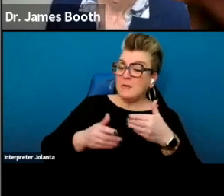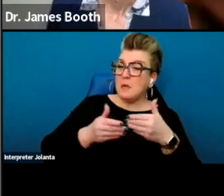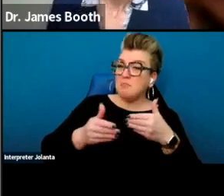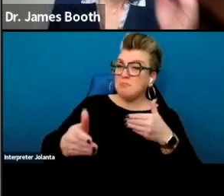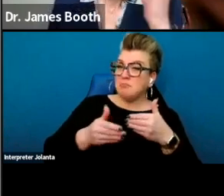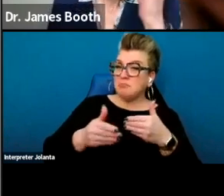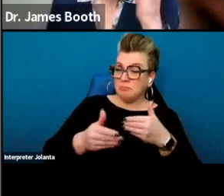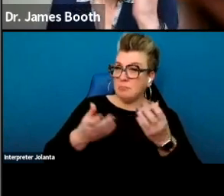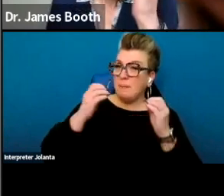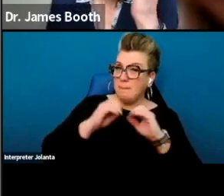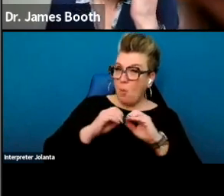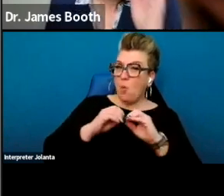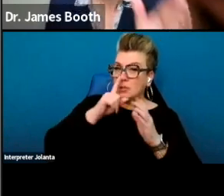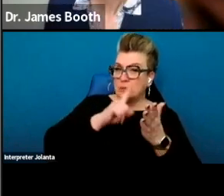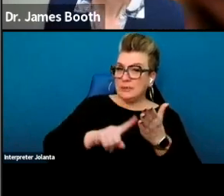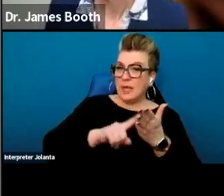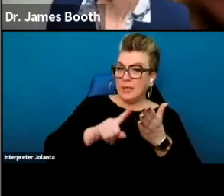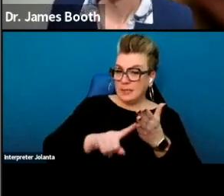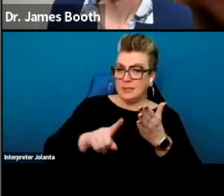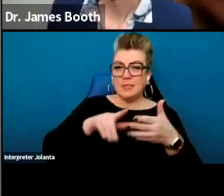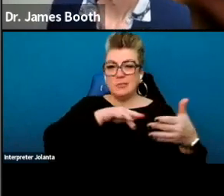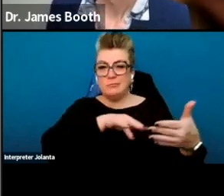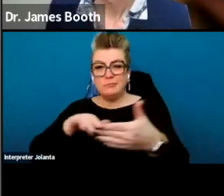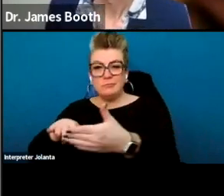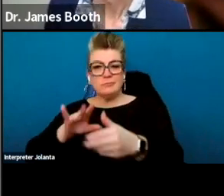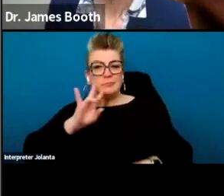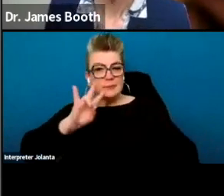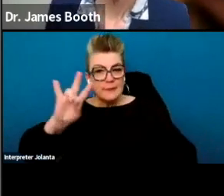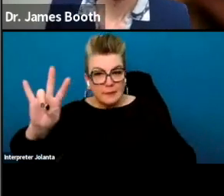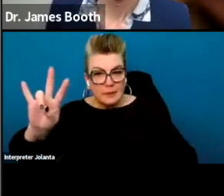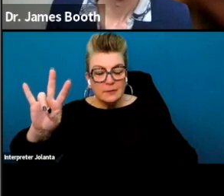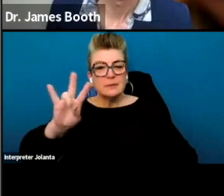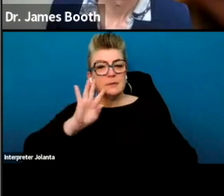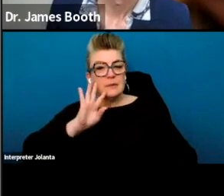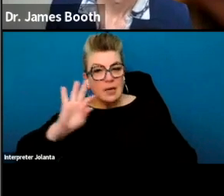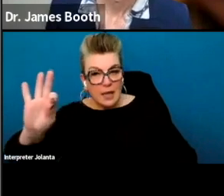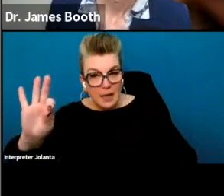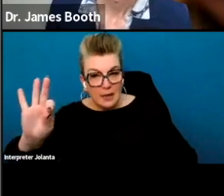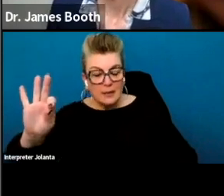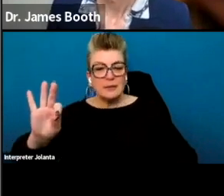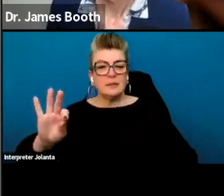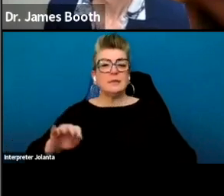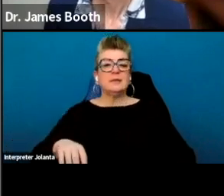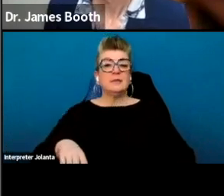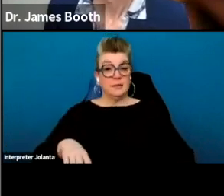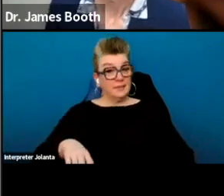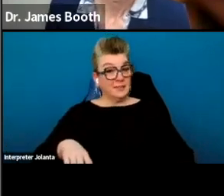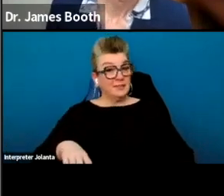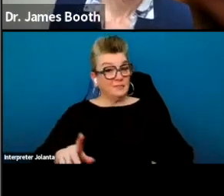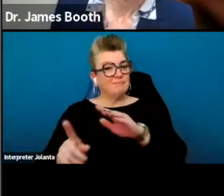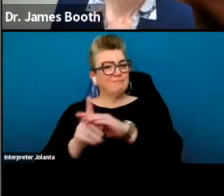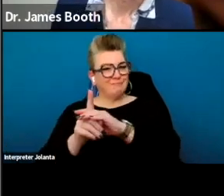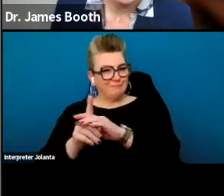in the series of studies looking at 7-year-olds and 9-year-olds. And we show some evidence